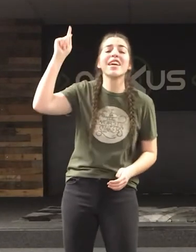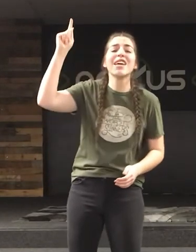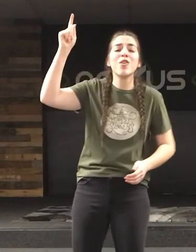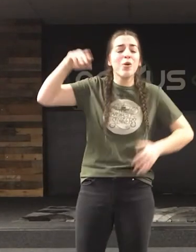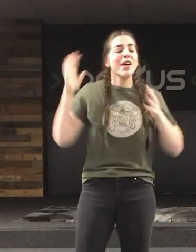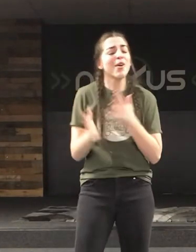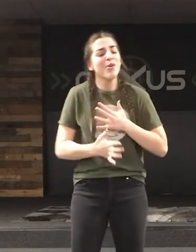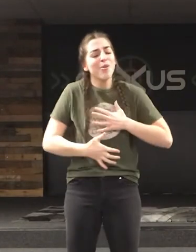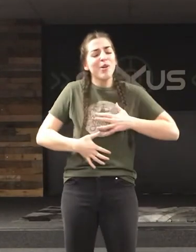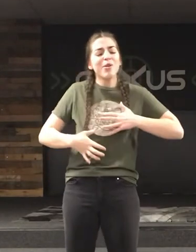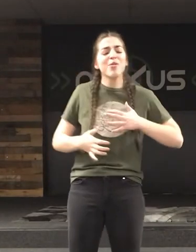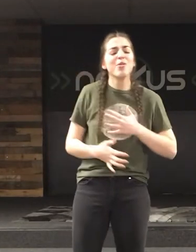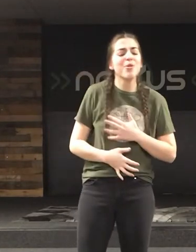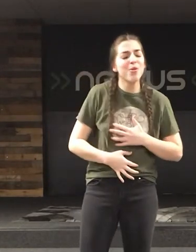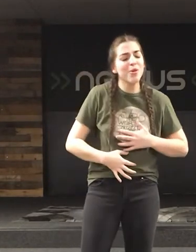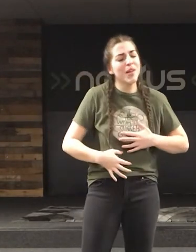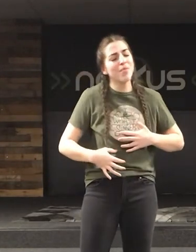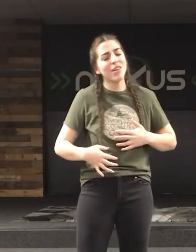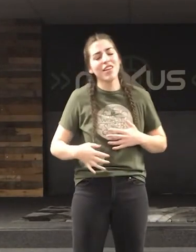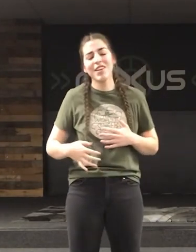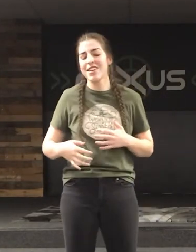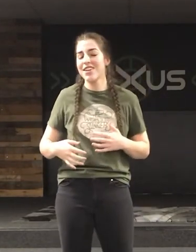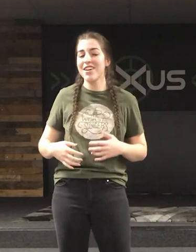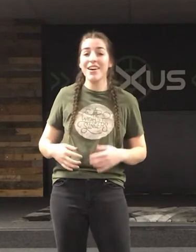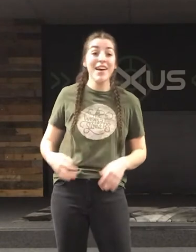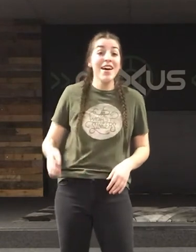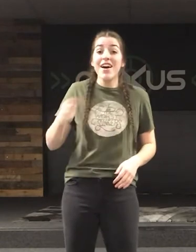know He will renew me